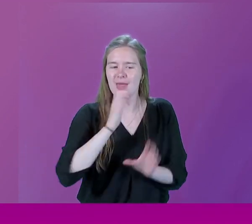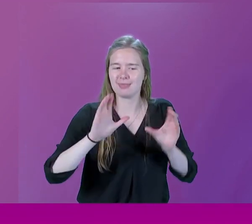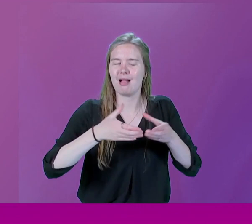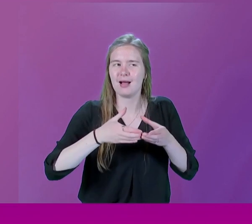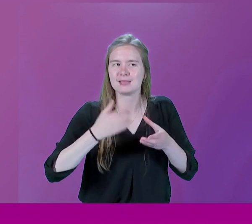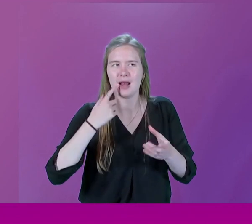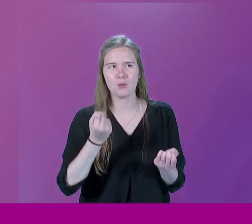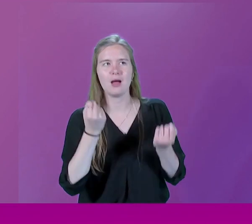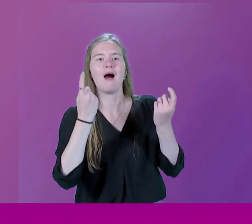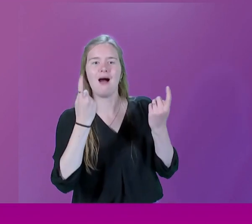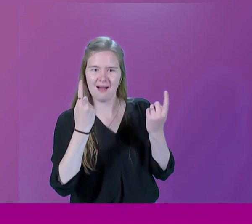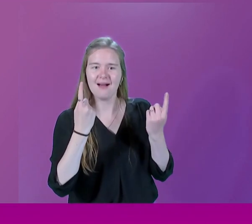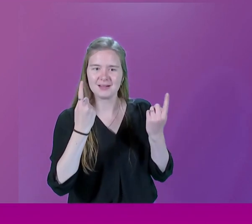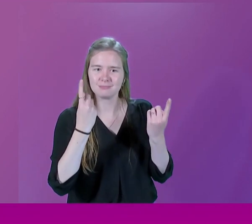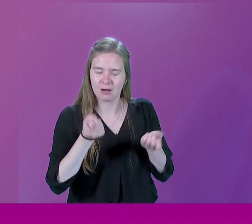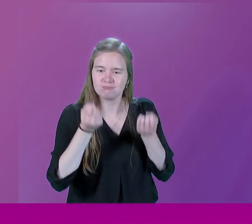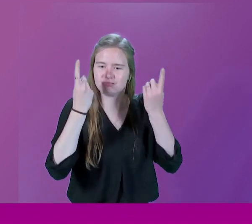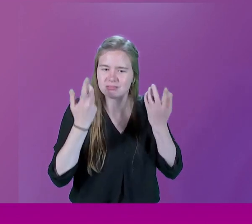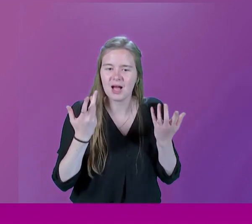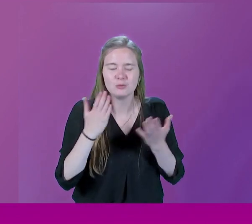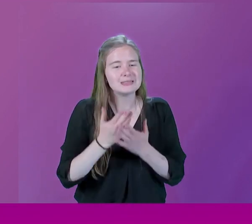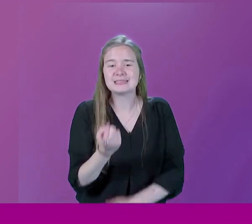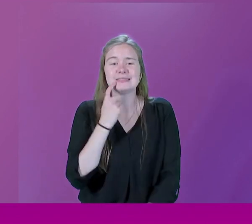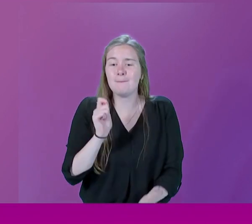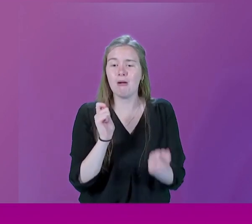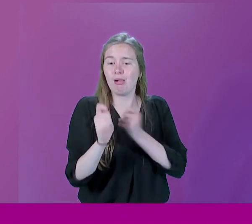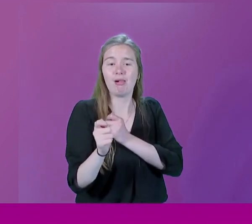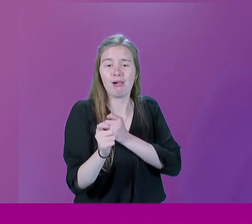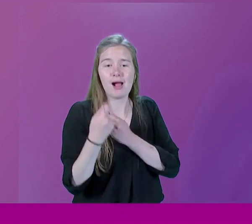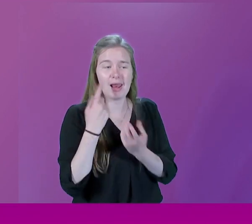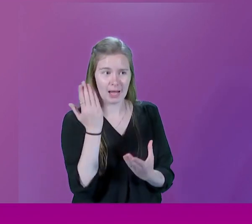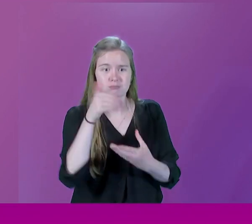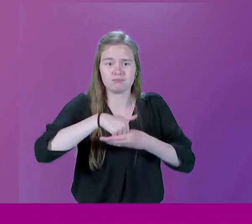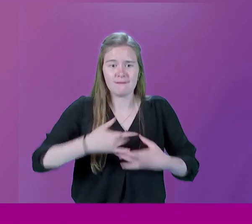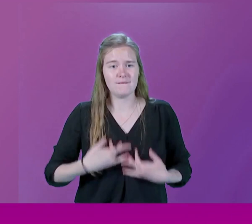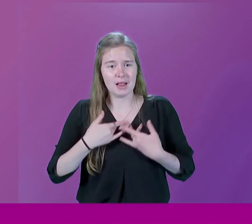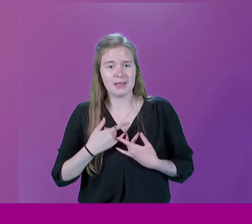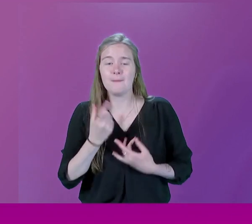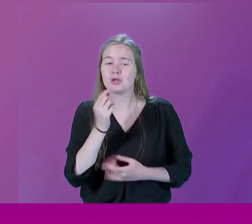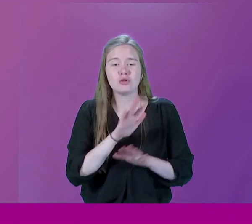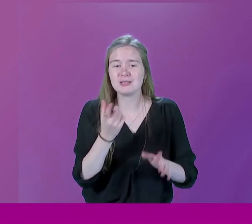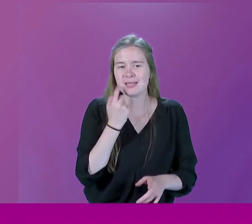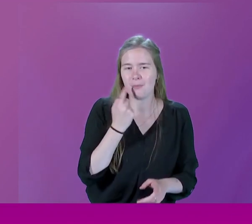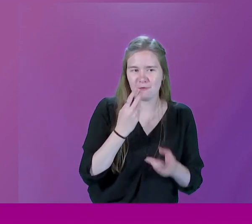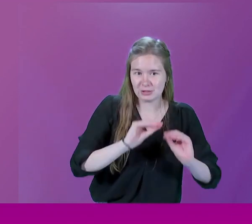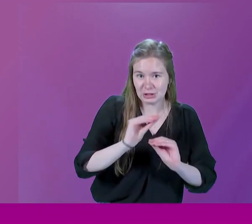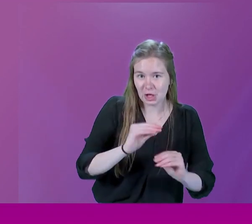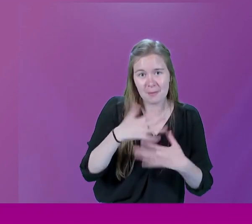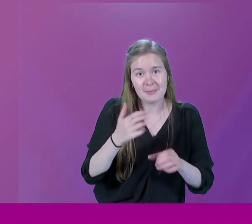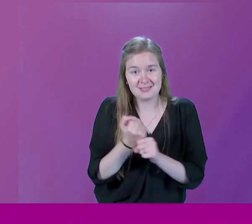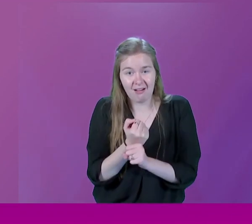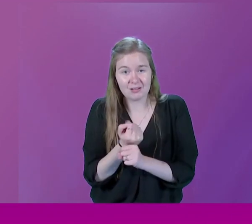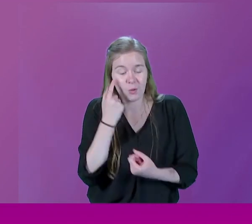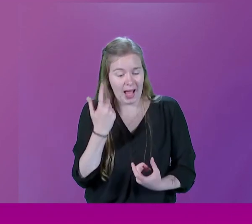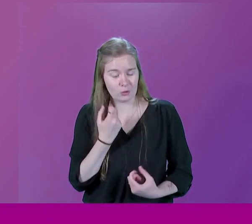class, and that made all the difference. It was just a simple thing like that. It may not have been so simple for him, but he did it.